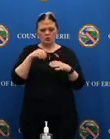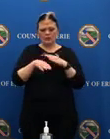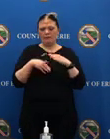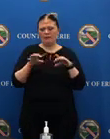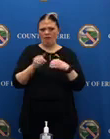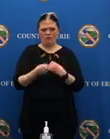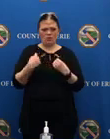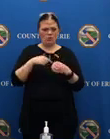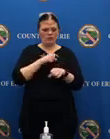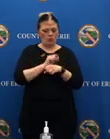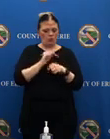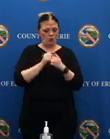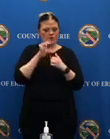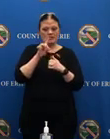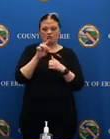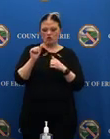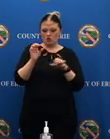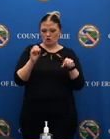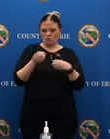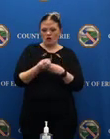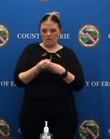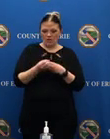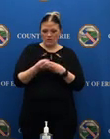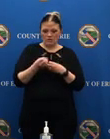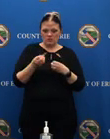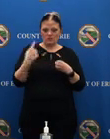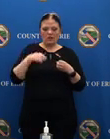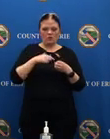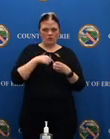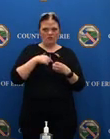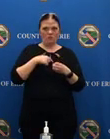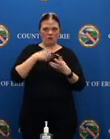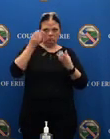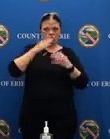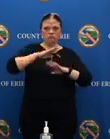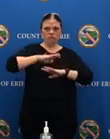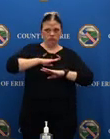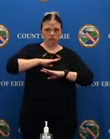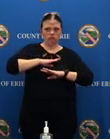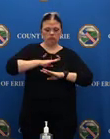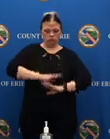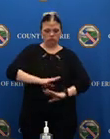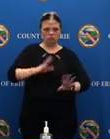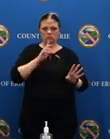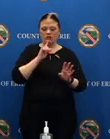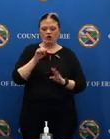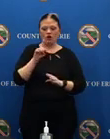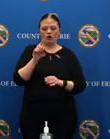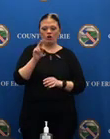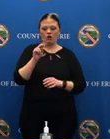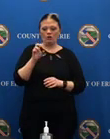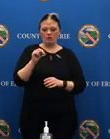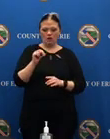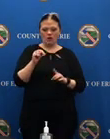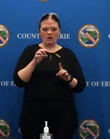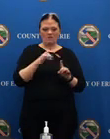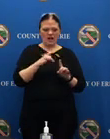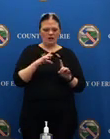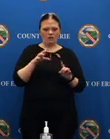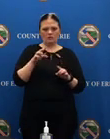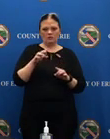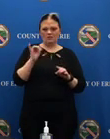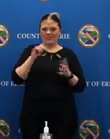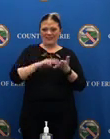been working with the district attorney's office on this, and we've been assured by the district attorney that there are nonviolent, and the definition of